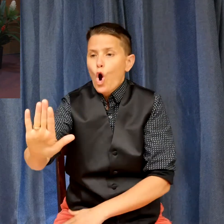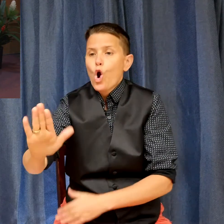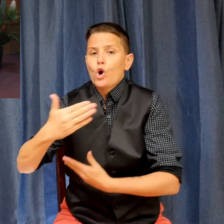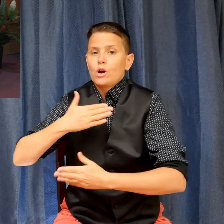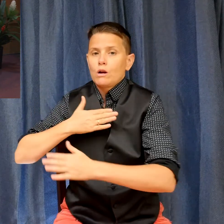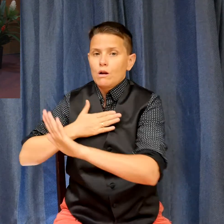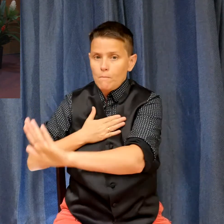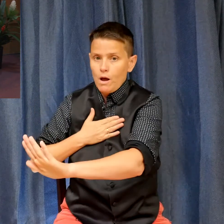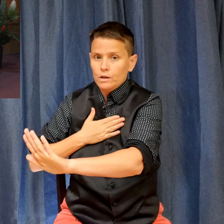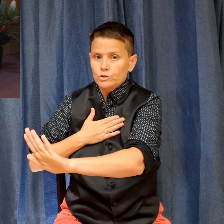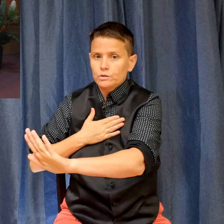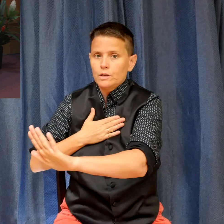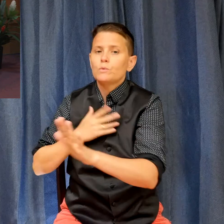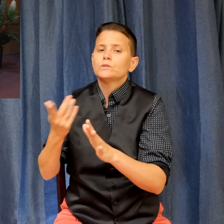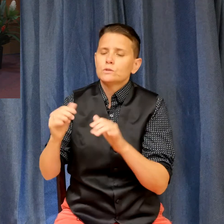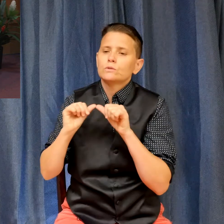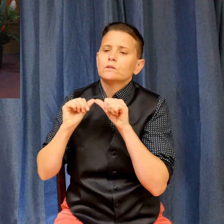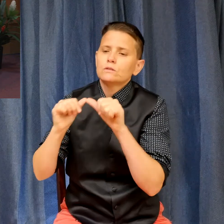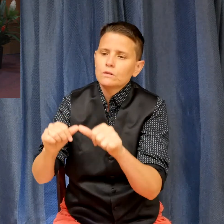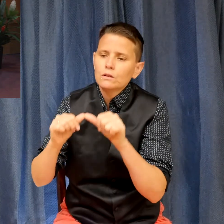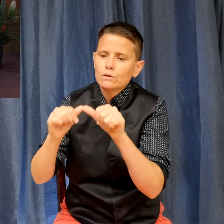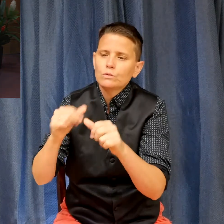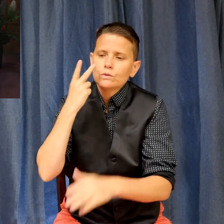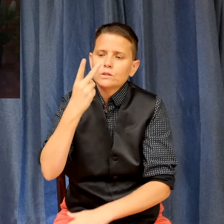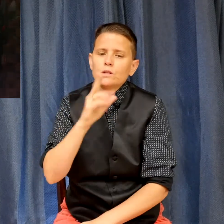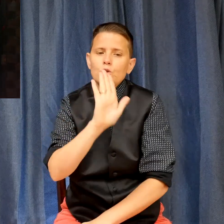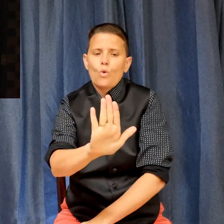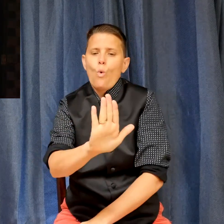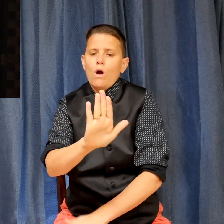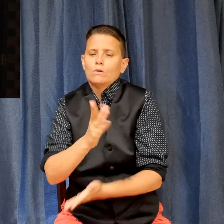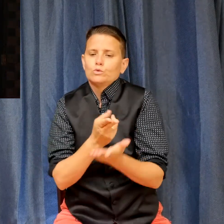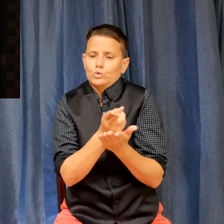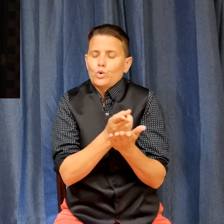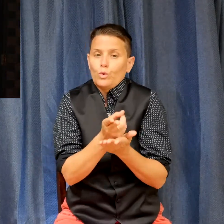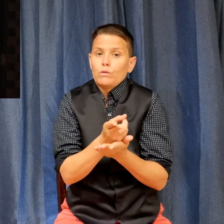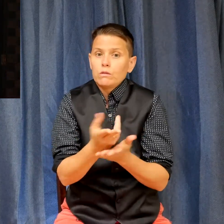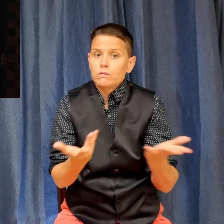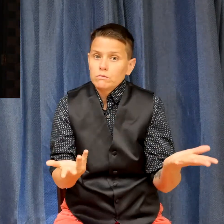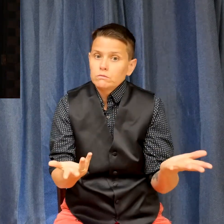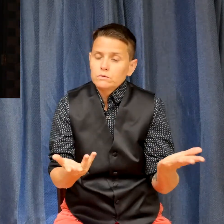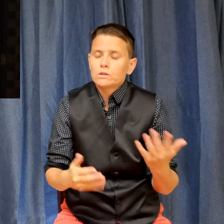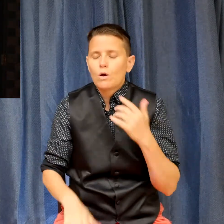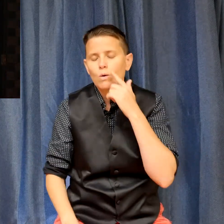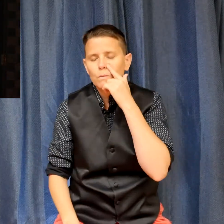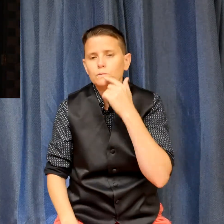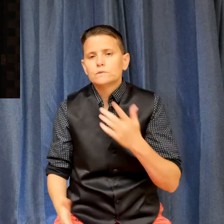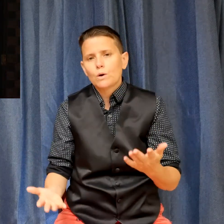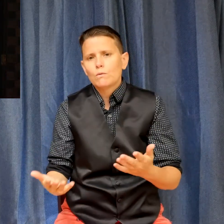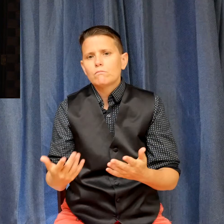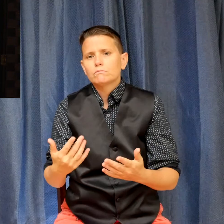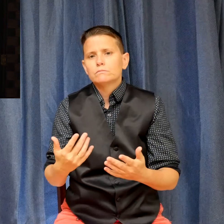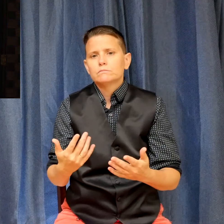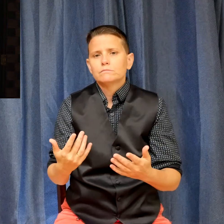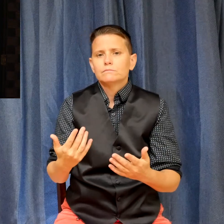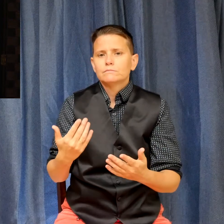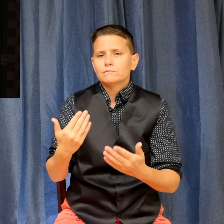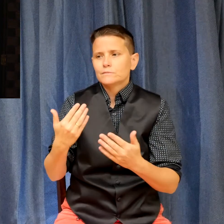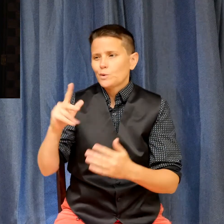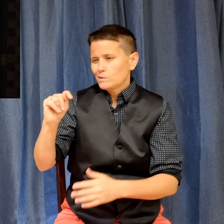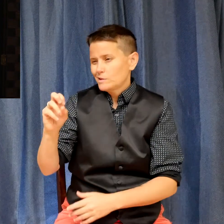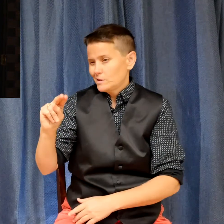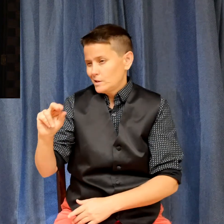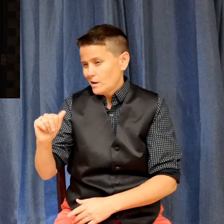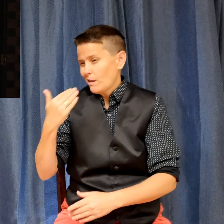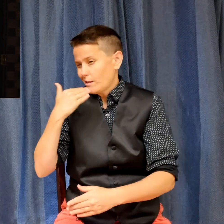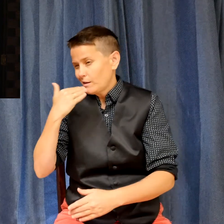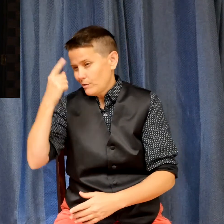by you continuing to see your own truth, which is really beautiful. I hope it's okay I paraphrase that, Tina. Thank you for commenting. That sounds